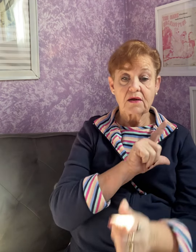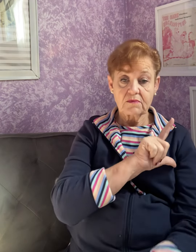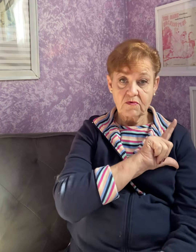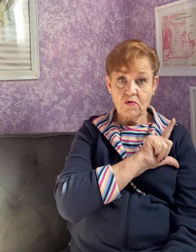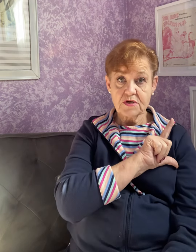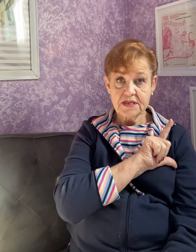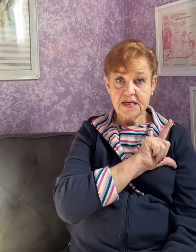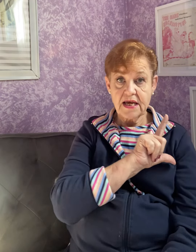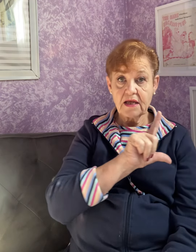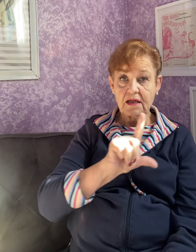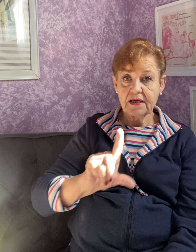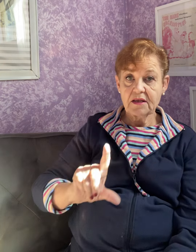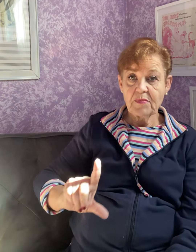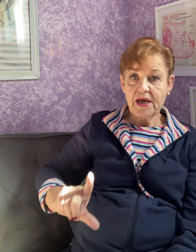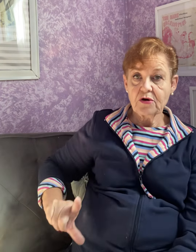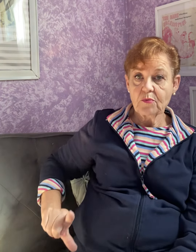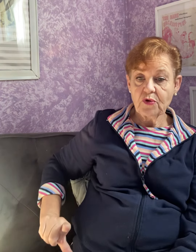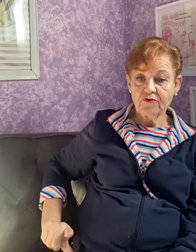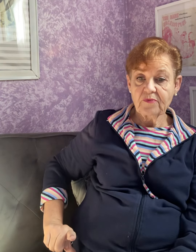Of course, it's L in the banner movement.